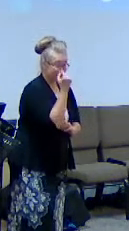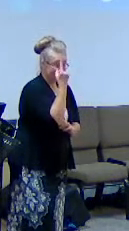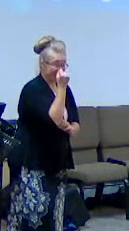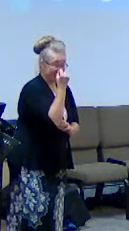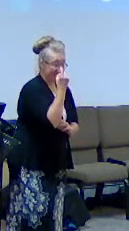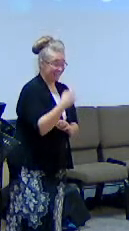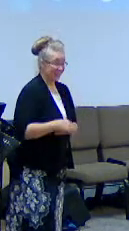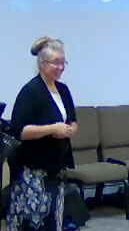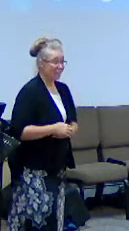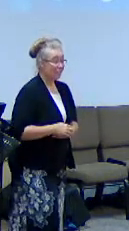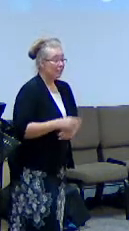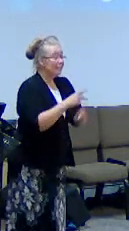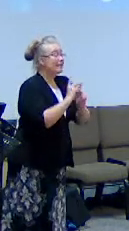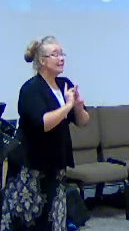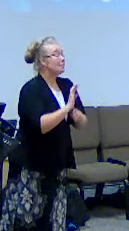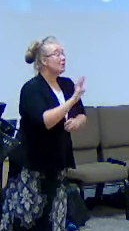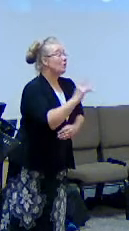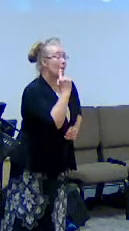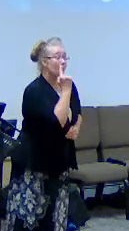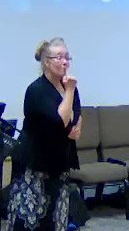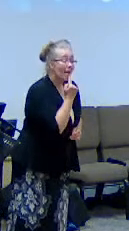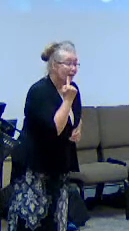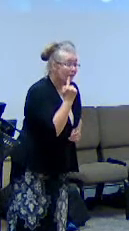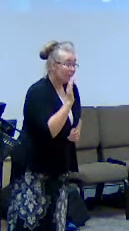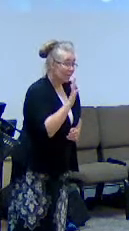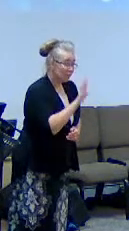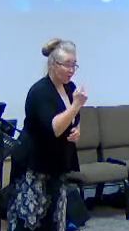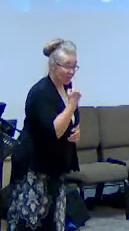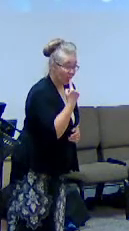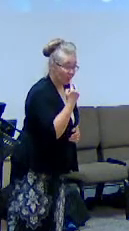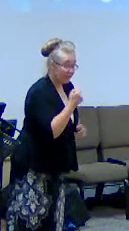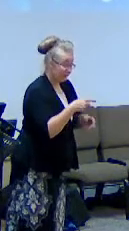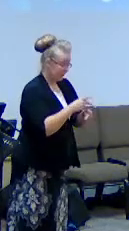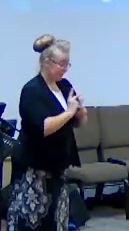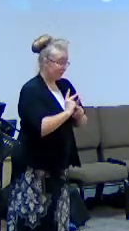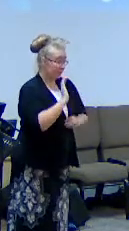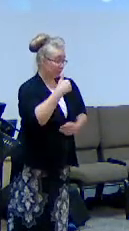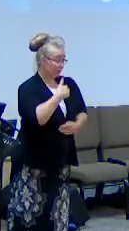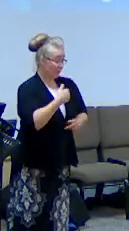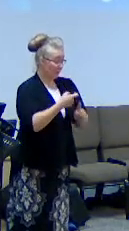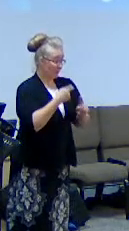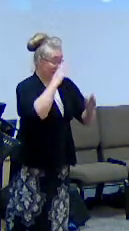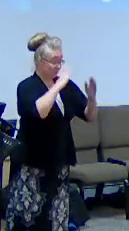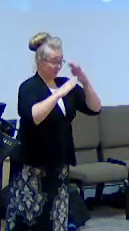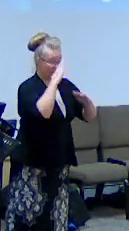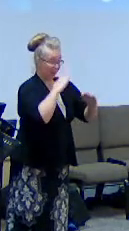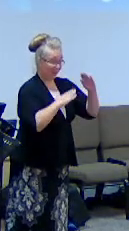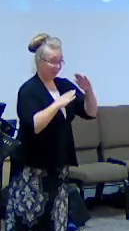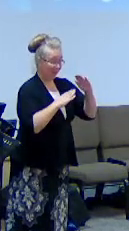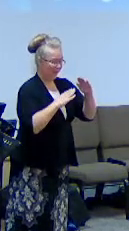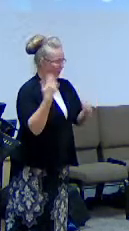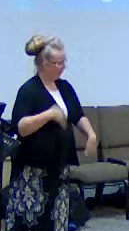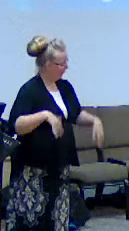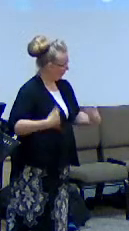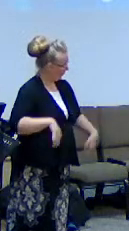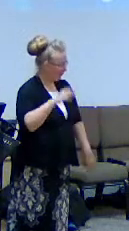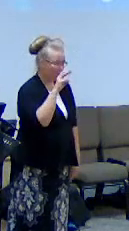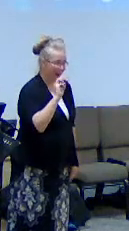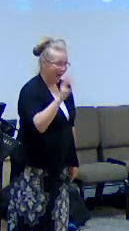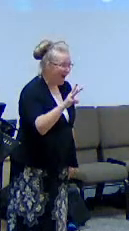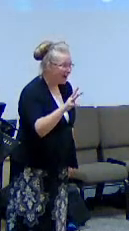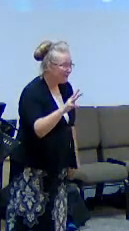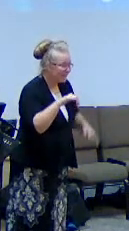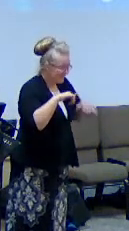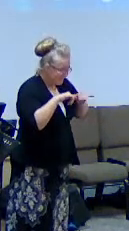Whoso keepeth his mouth and his tongue keepeth his soul from troubles. Wow. If you want to stay